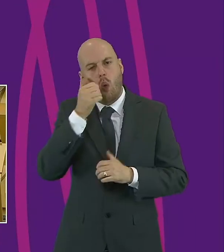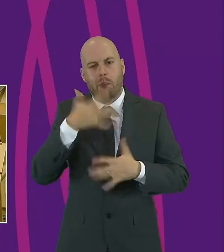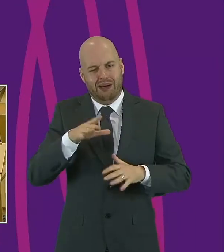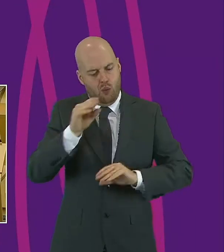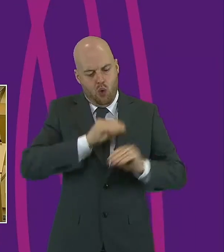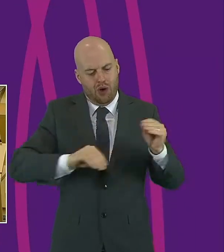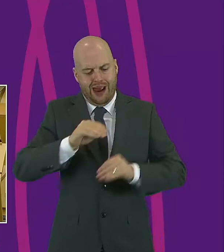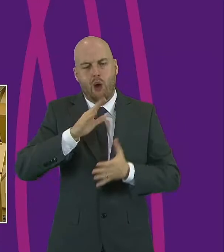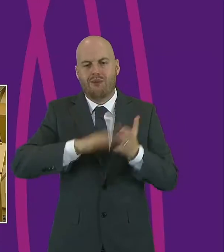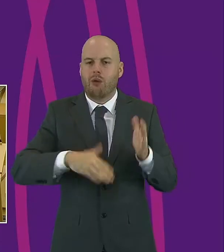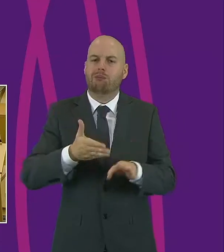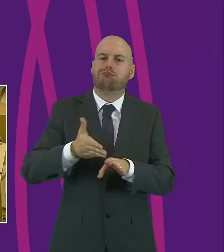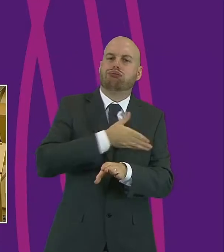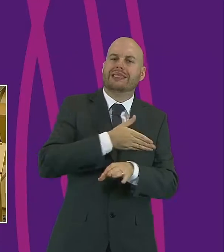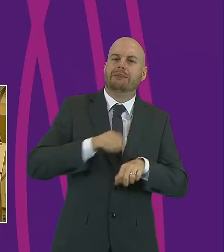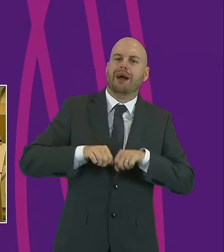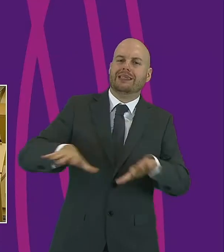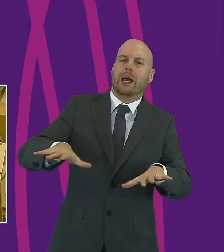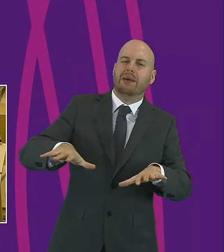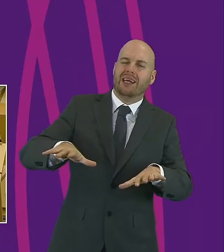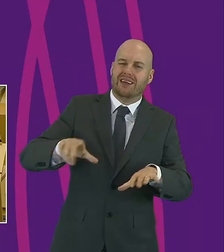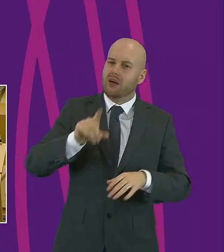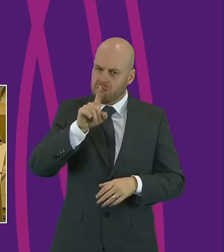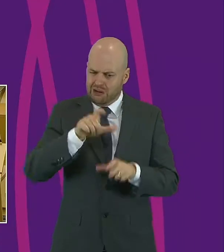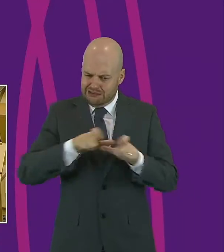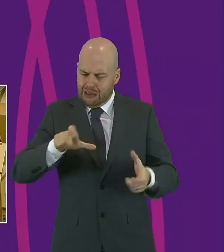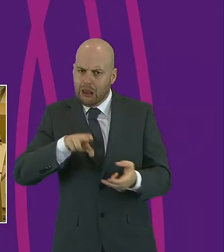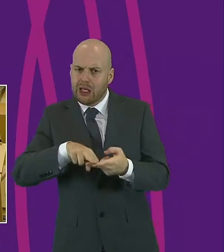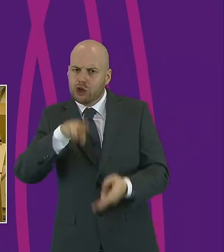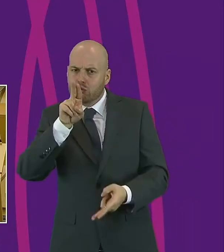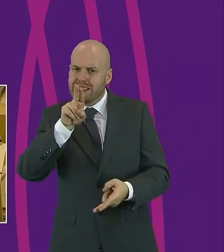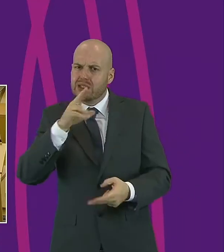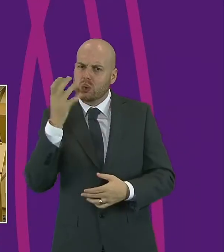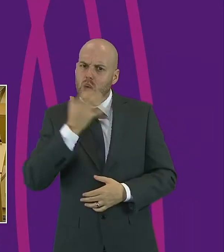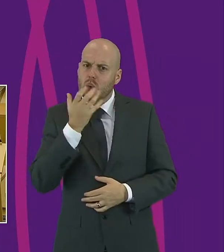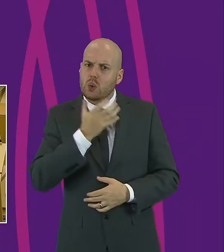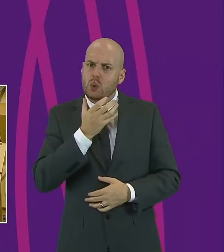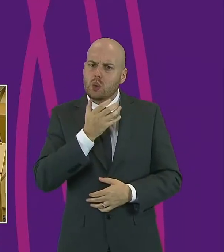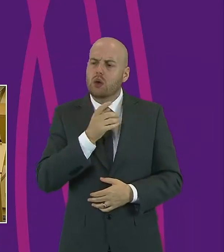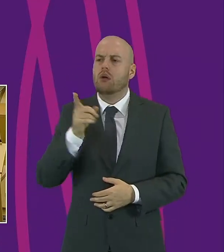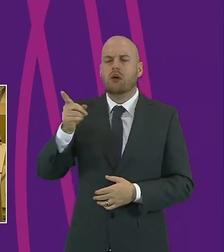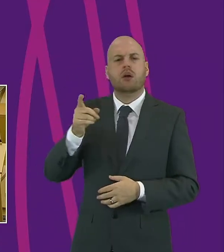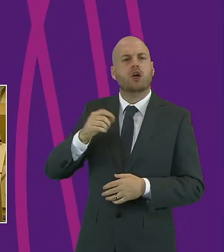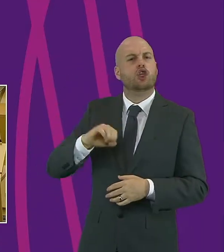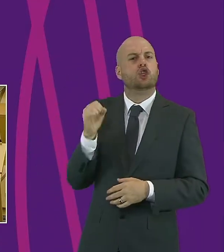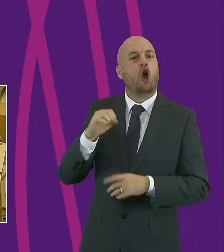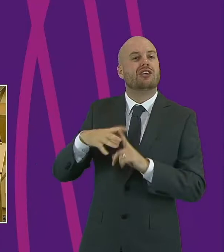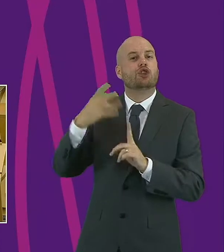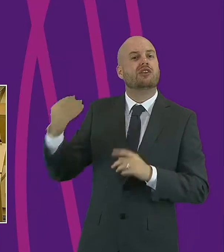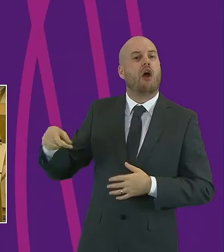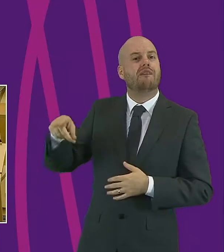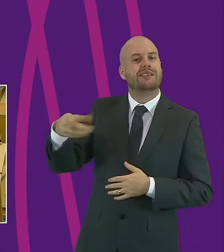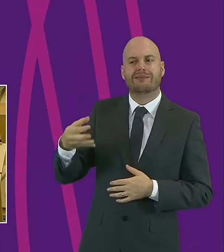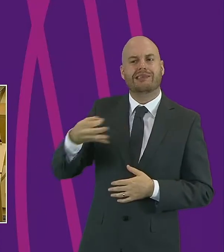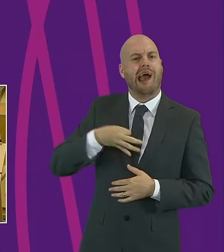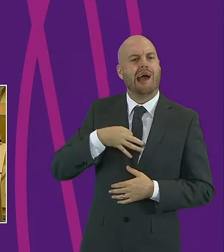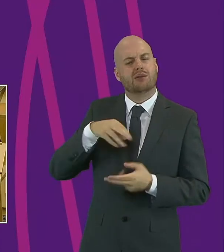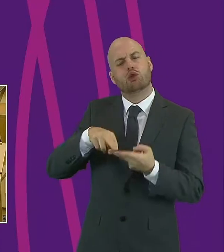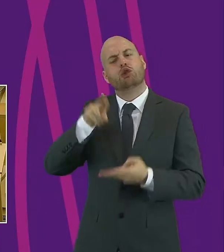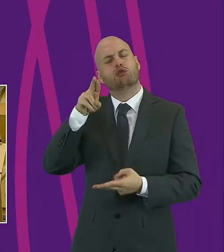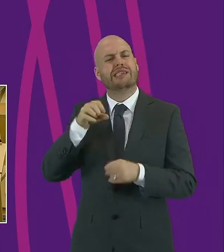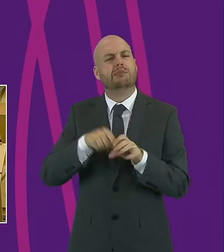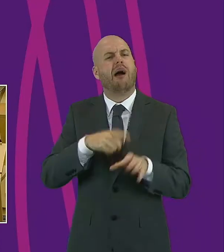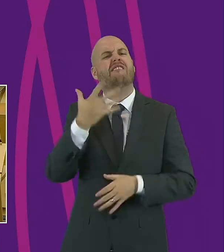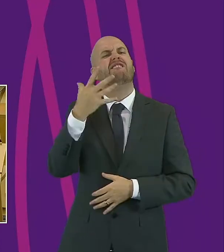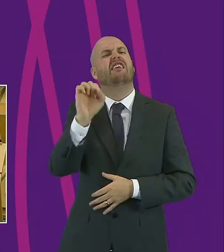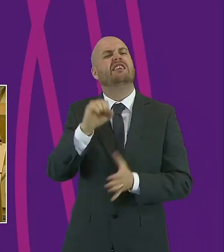million. The Scottish Conservatives had asked us to increase it by £50 million, so we actually went further than they asked us to do.